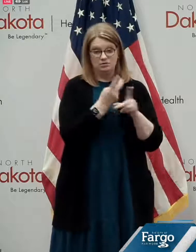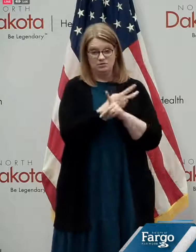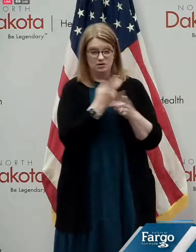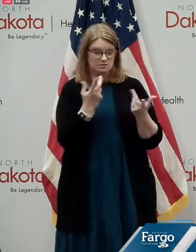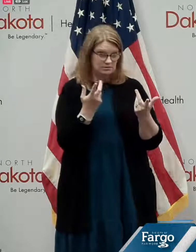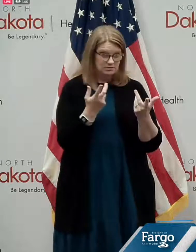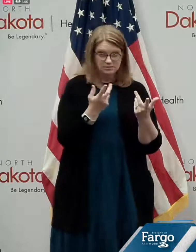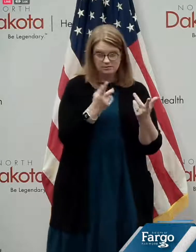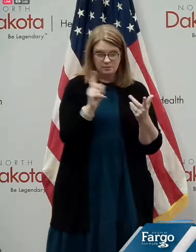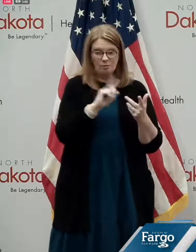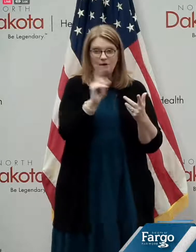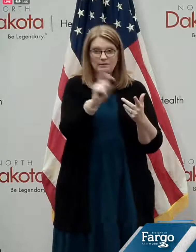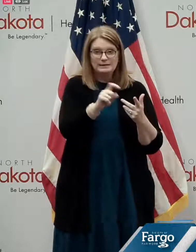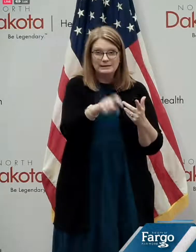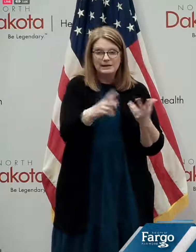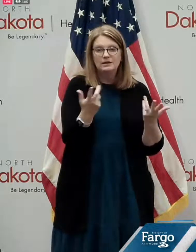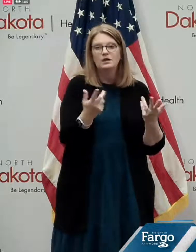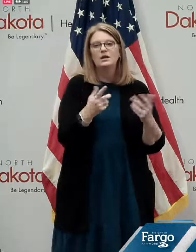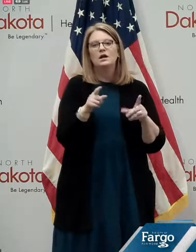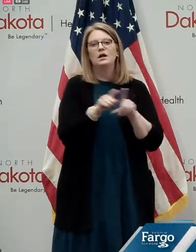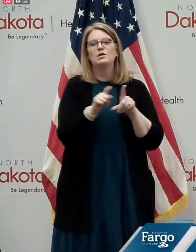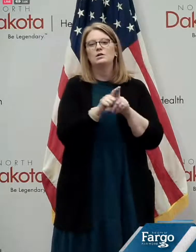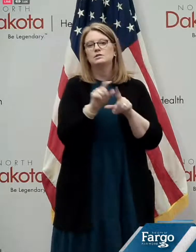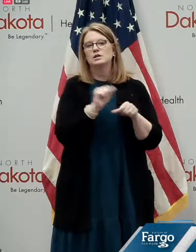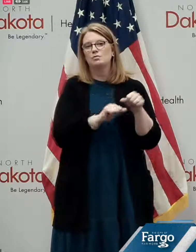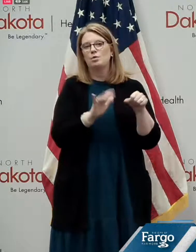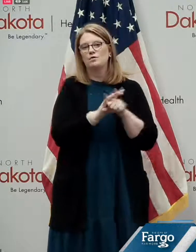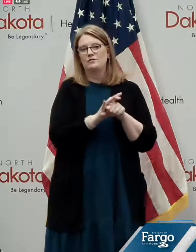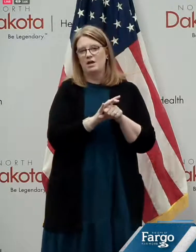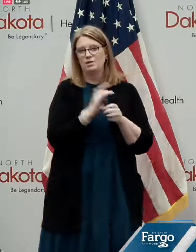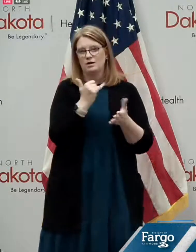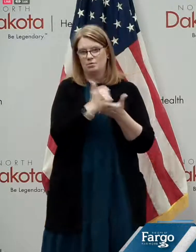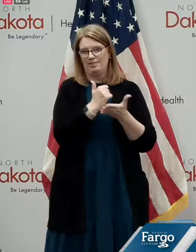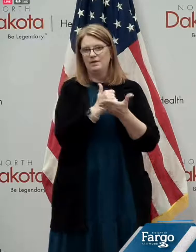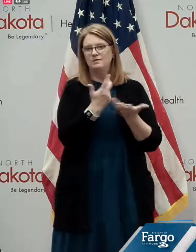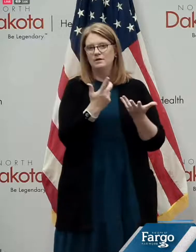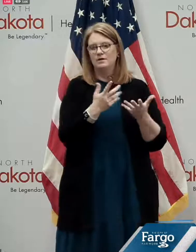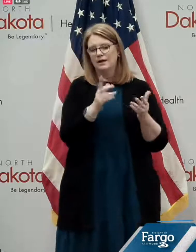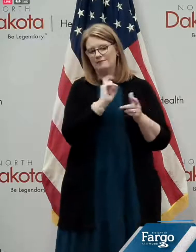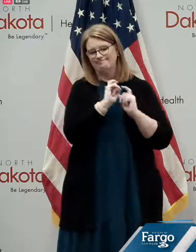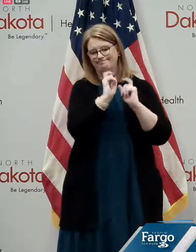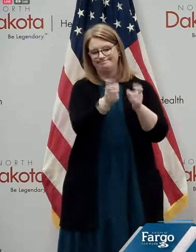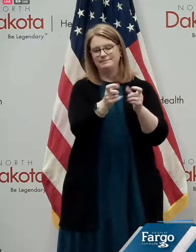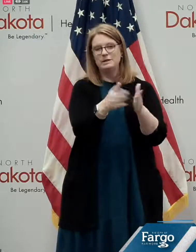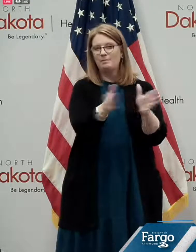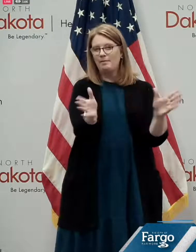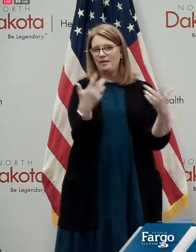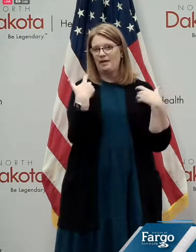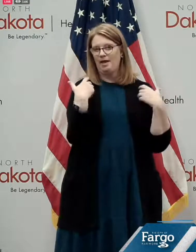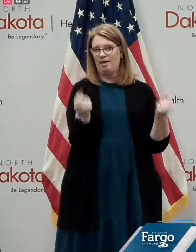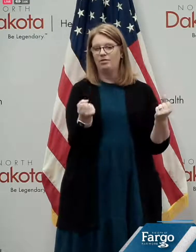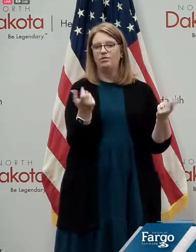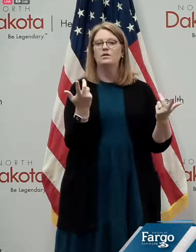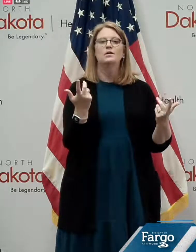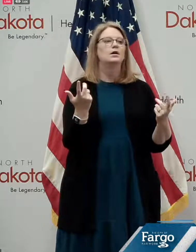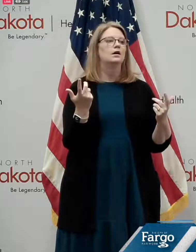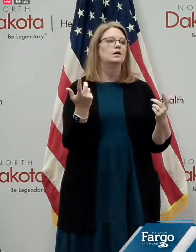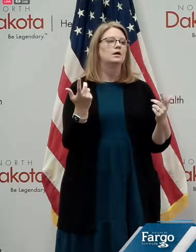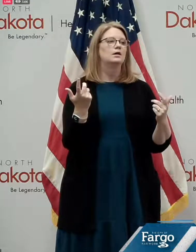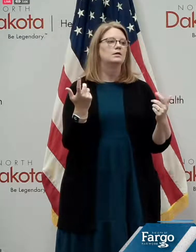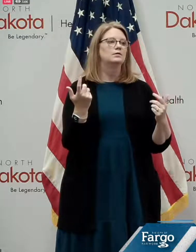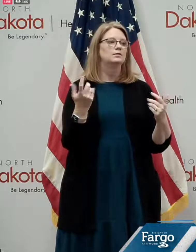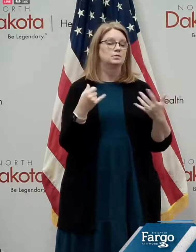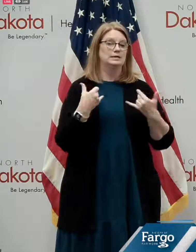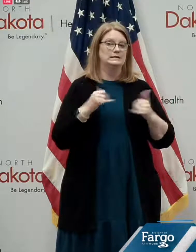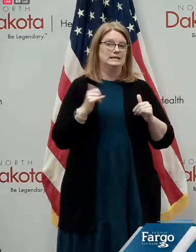the coronavirus relief funds, dedicated money towards public health, and some of those expenditures have not. We've